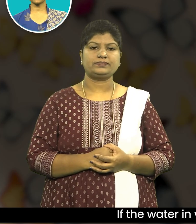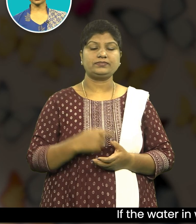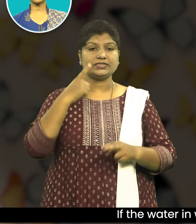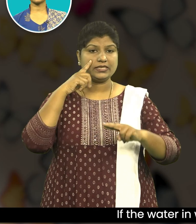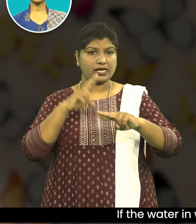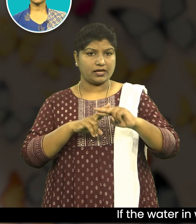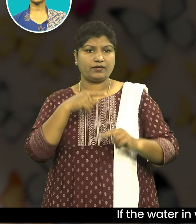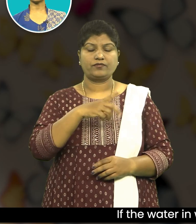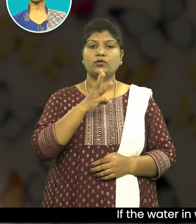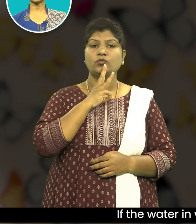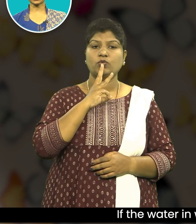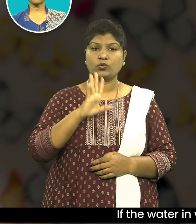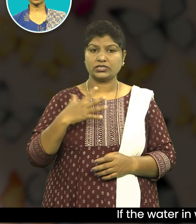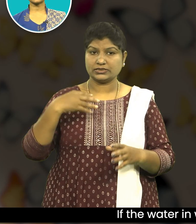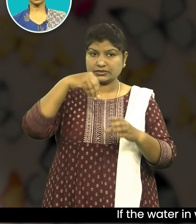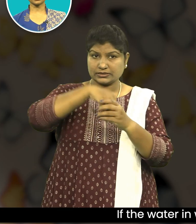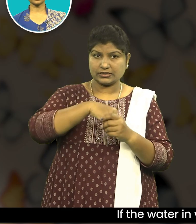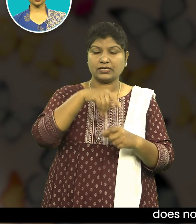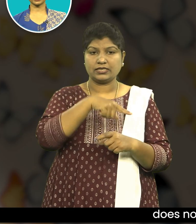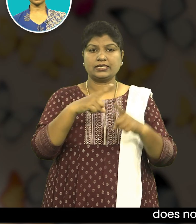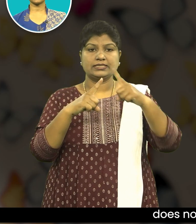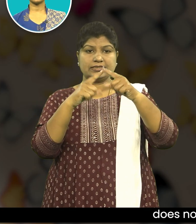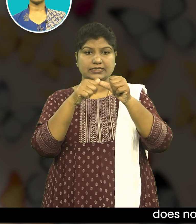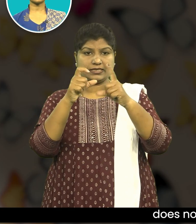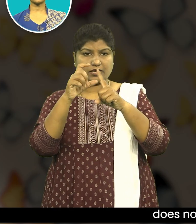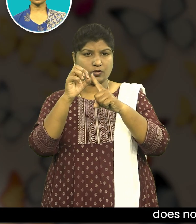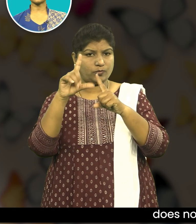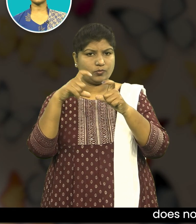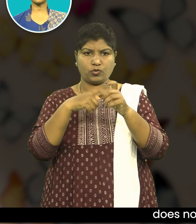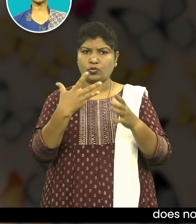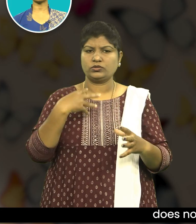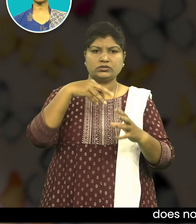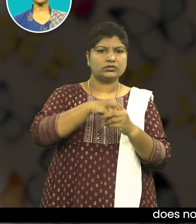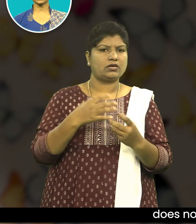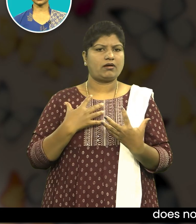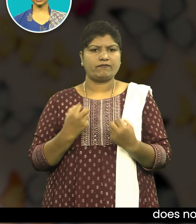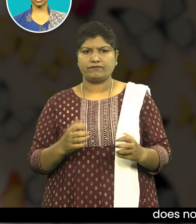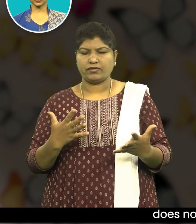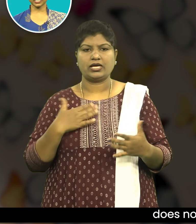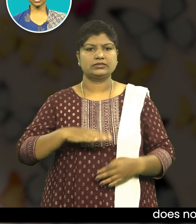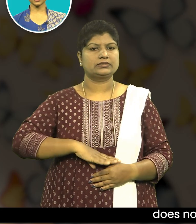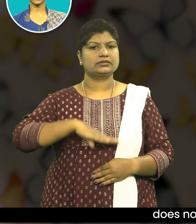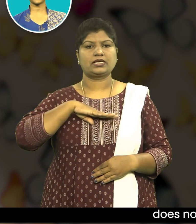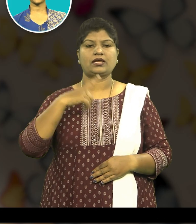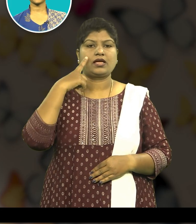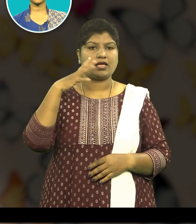If the water in which the tadpoles are growing does not contain sufficient